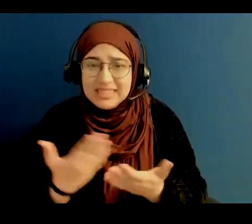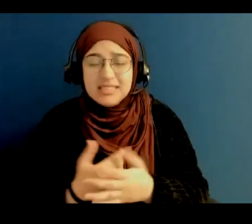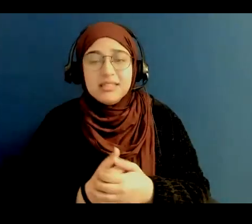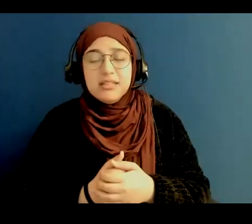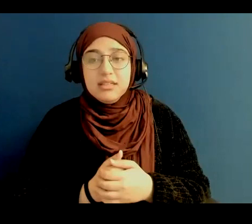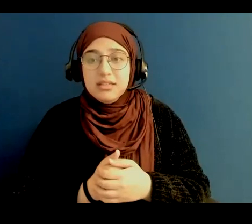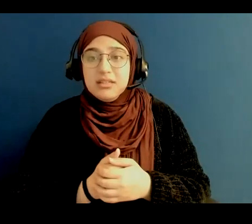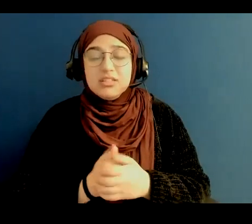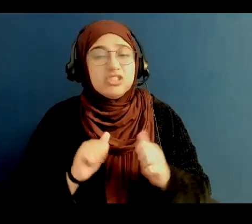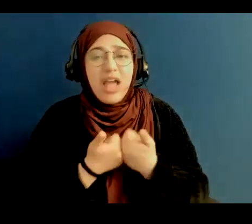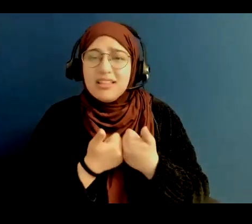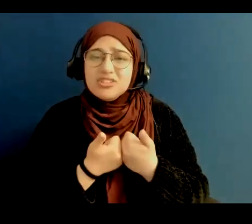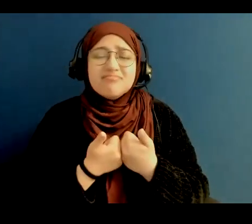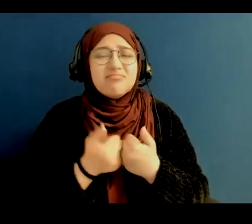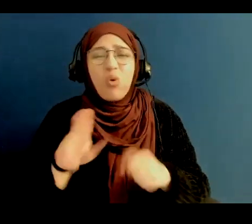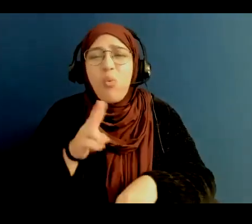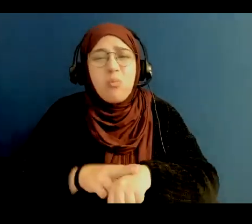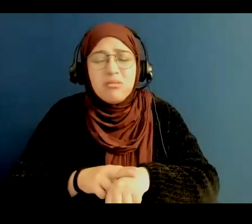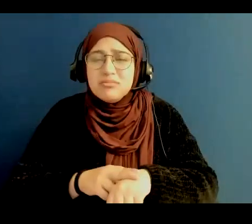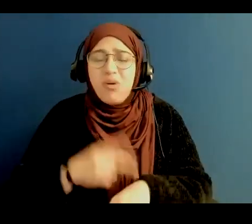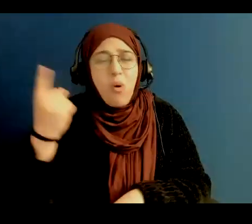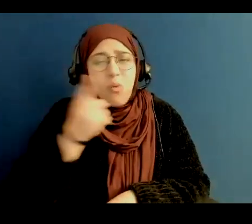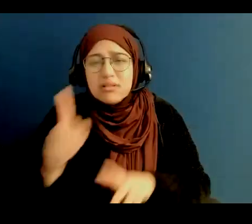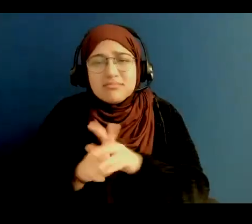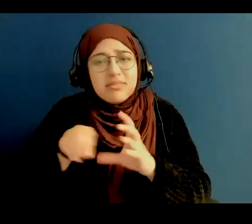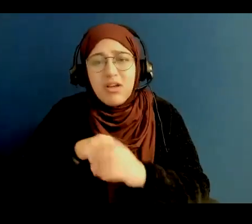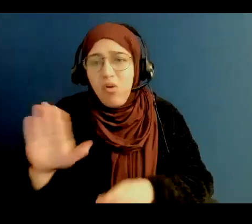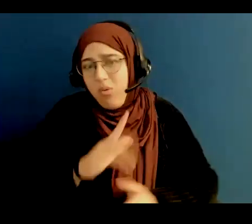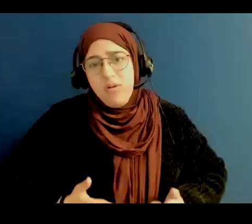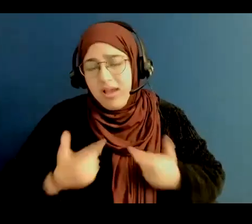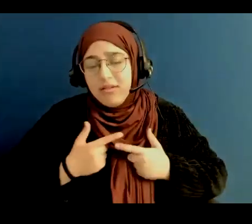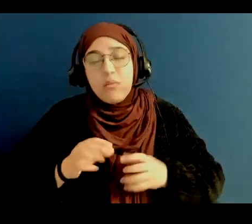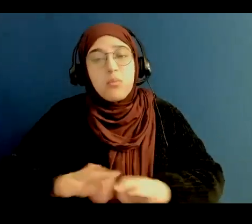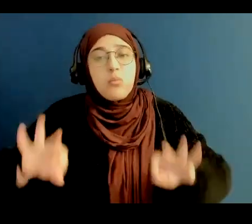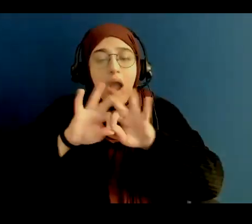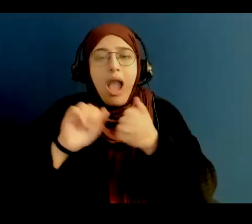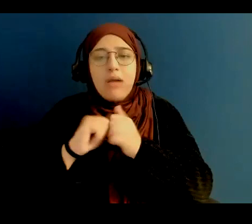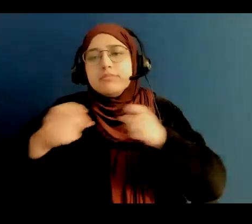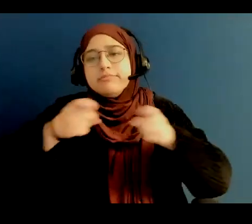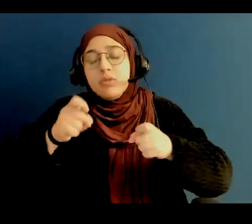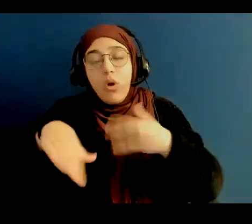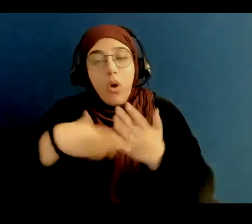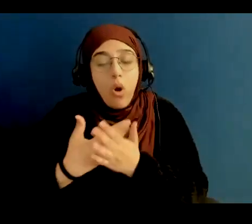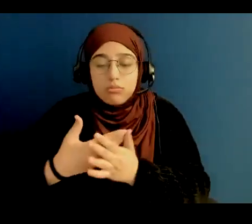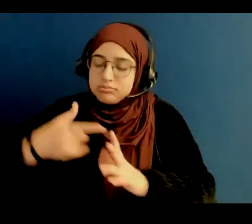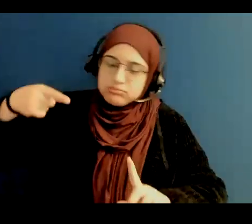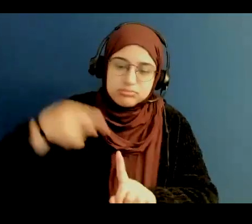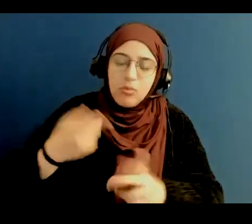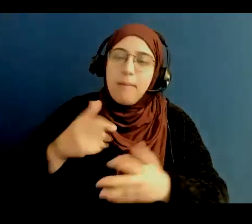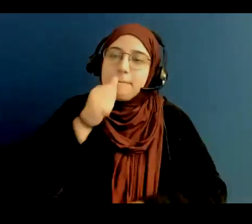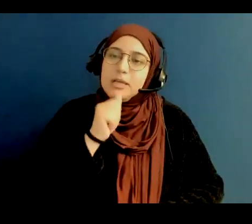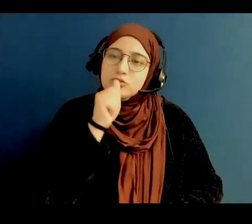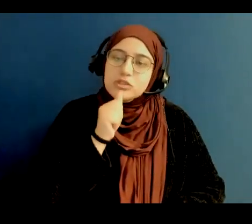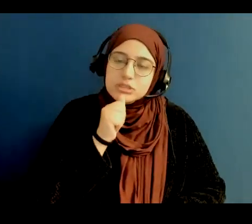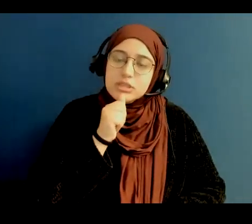Challenges are normal, they're always going to come in life. It's about how you deal with them. And remember, it all comes down to patience. It all comes down to patience.